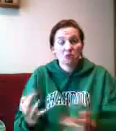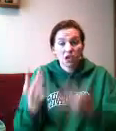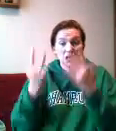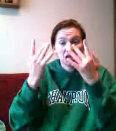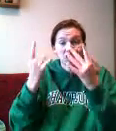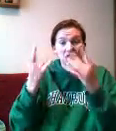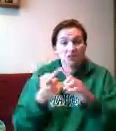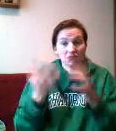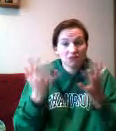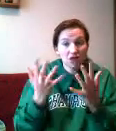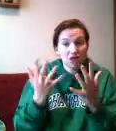turn again